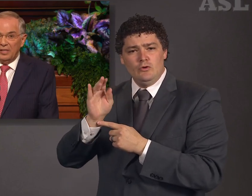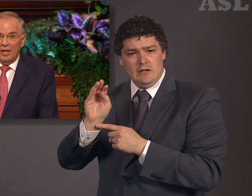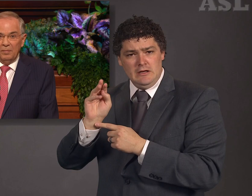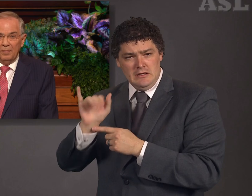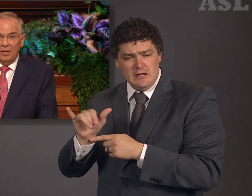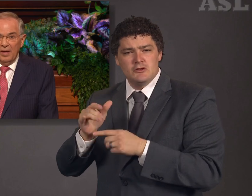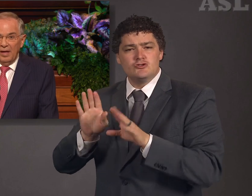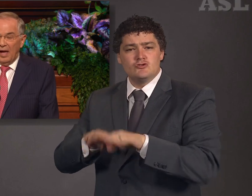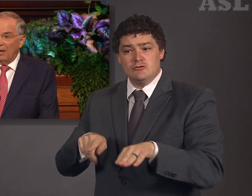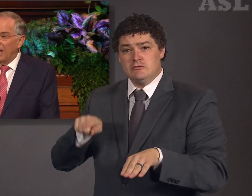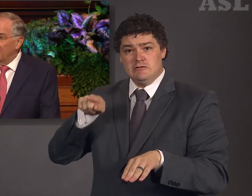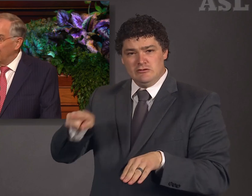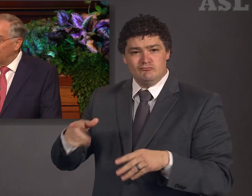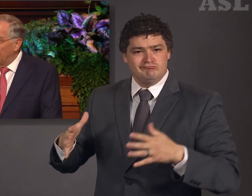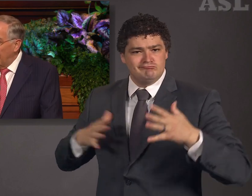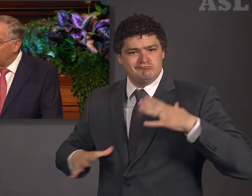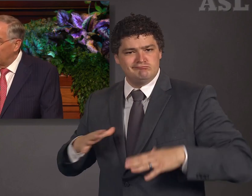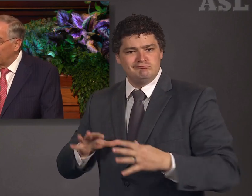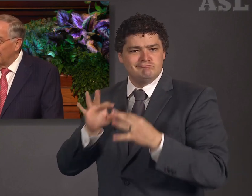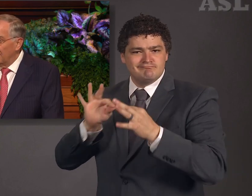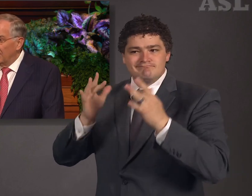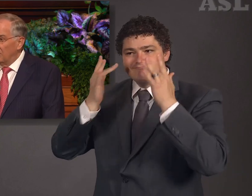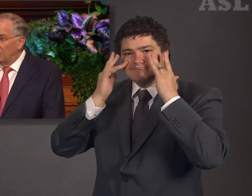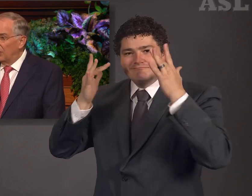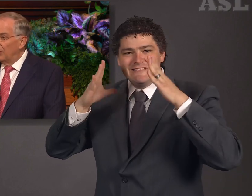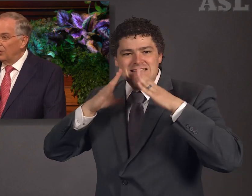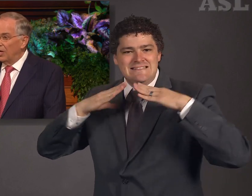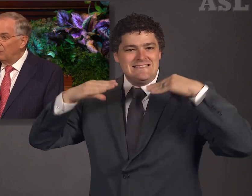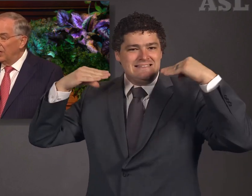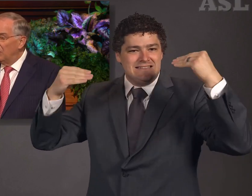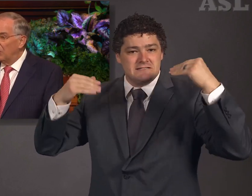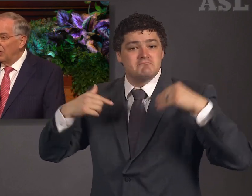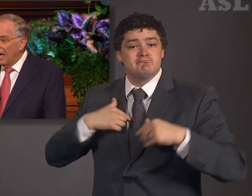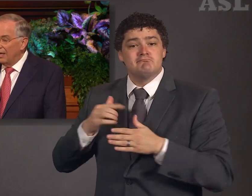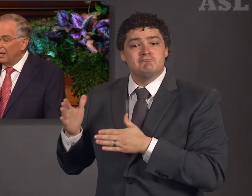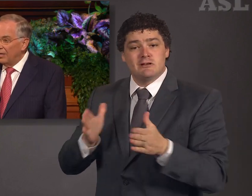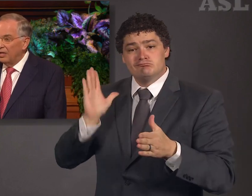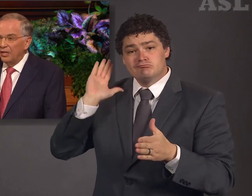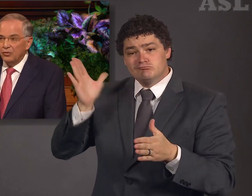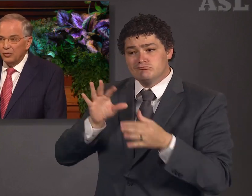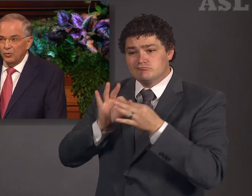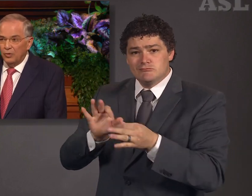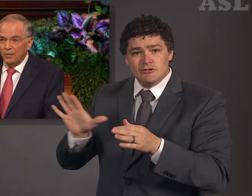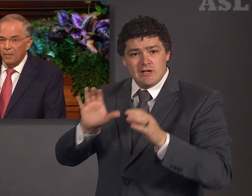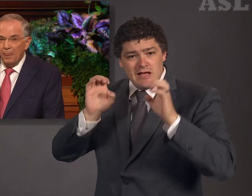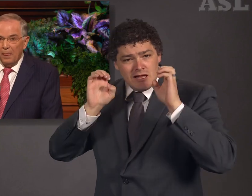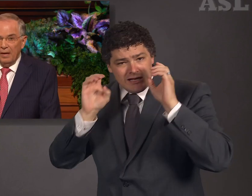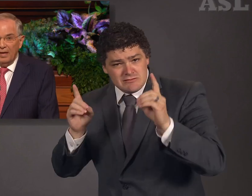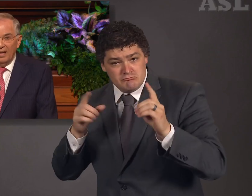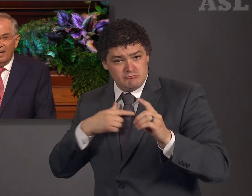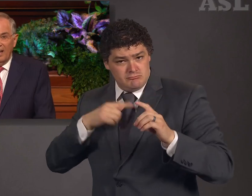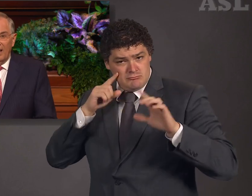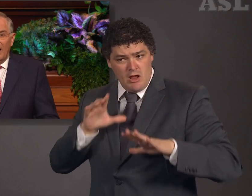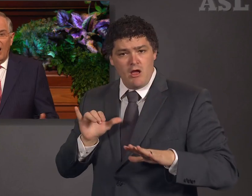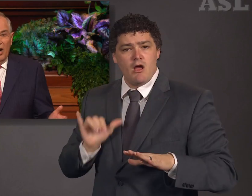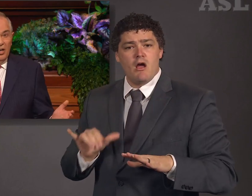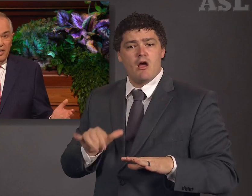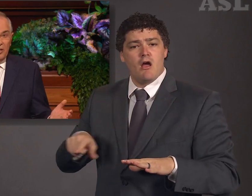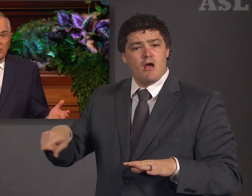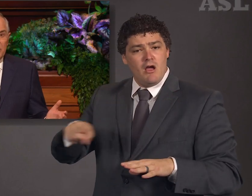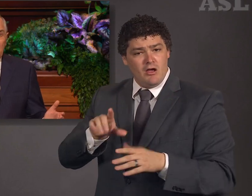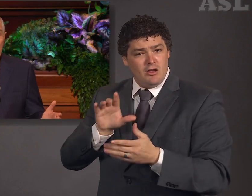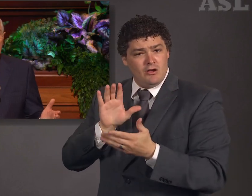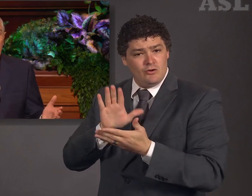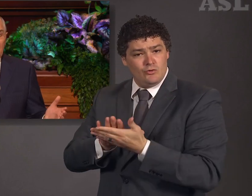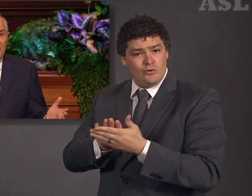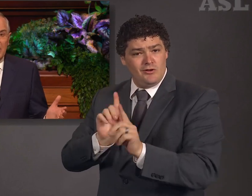speak to them about their education, but learned that many were not attending school. Our